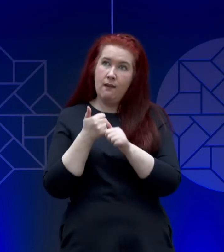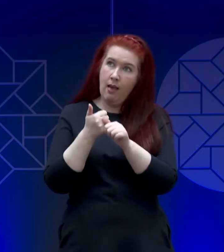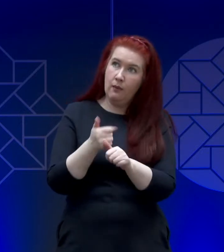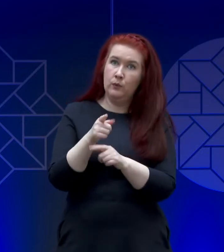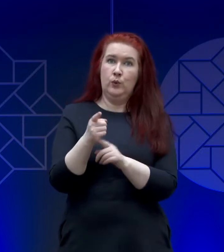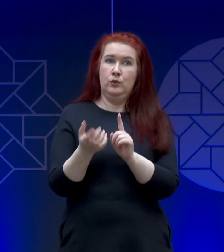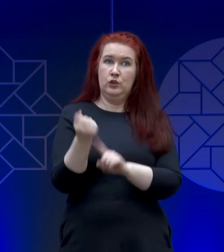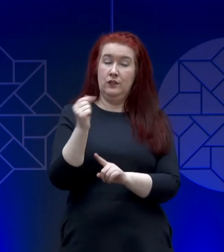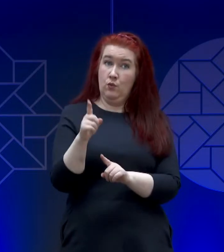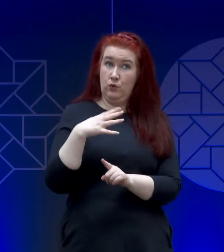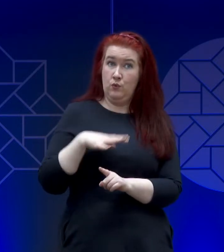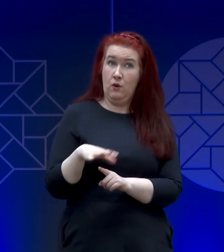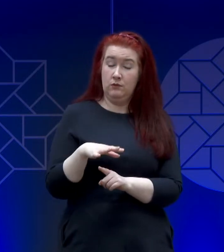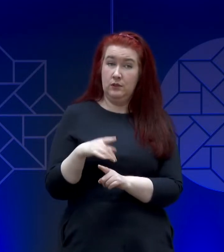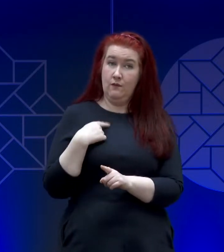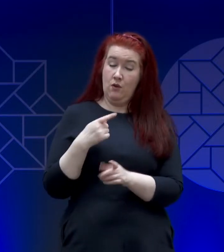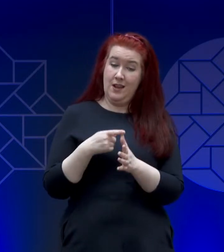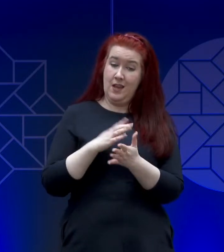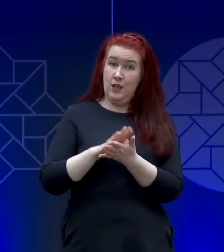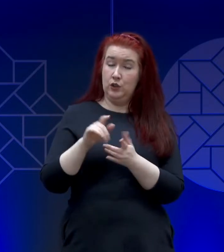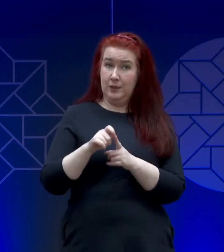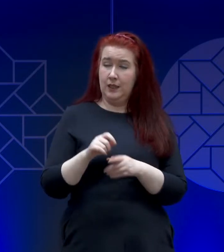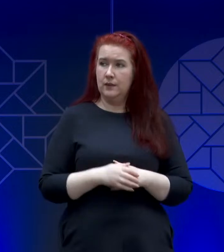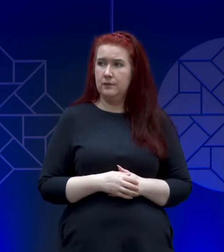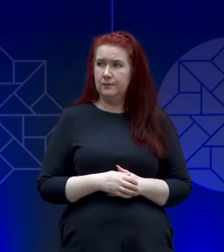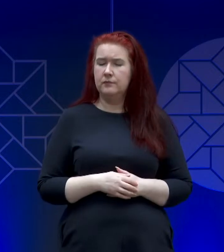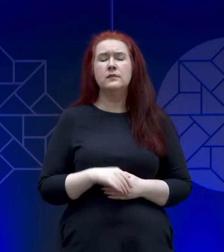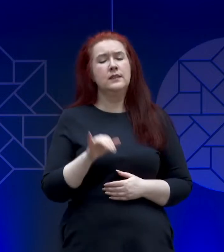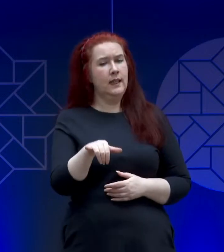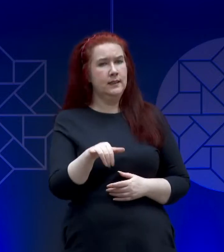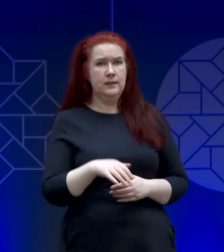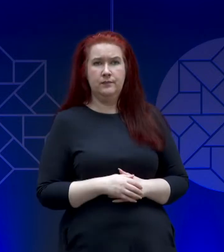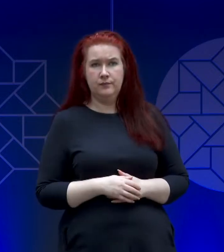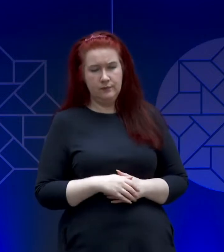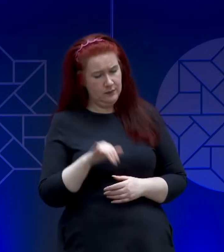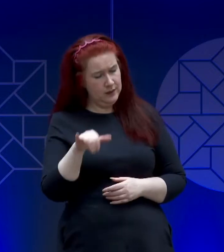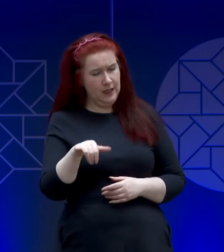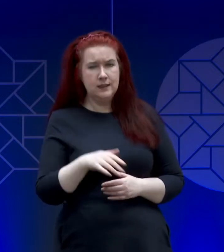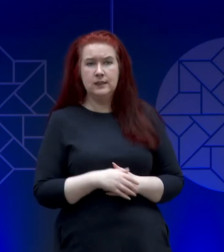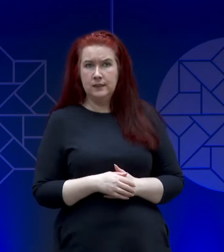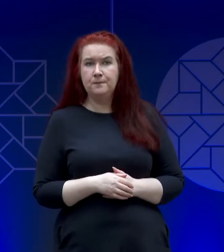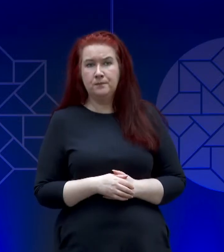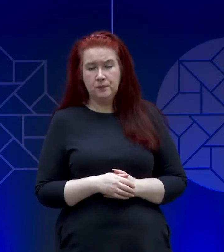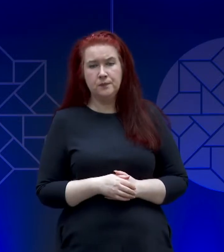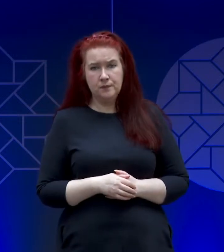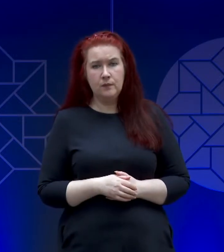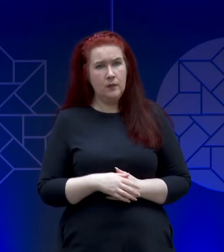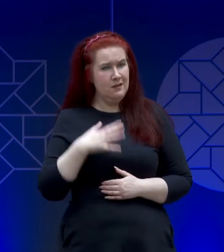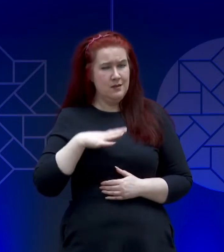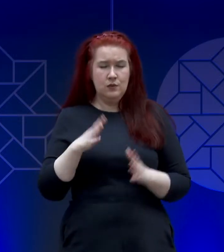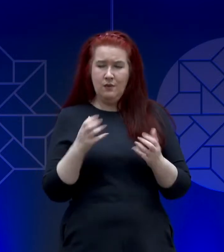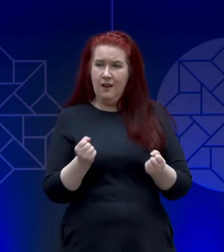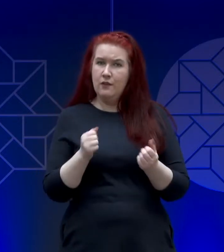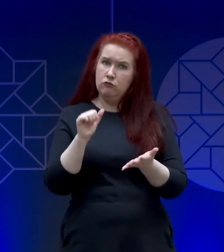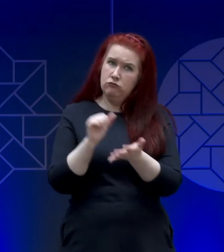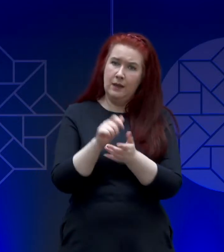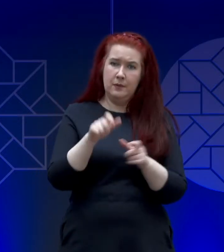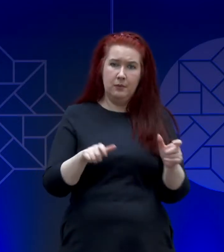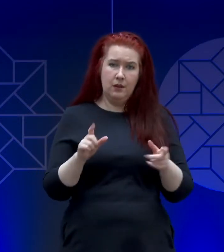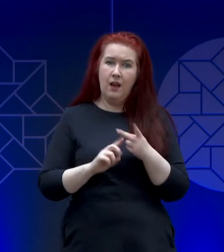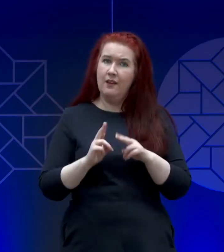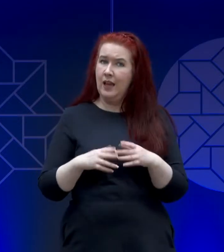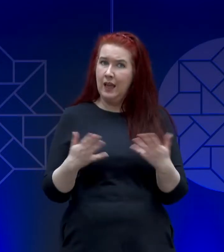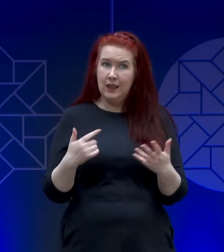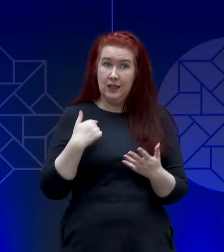what you want and what the NHS needs? Yes, and we need to have the right, if you take anything from what I'm saying today, please take